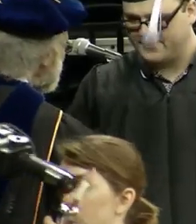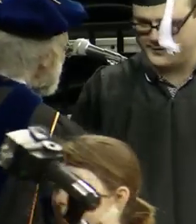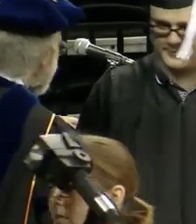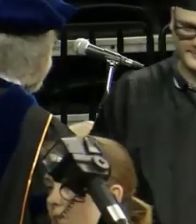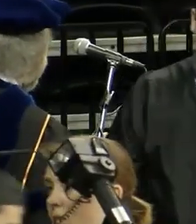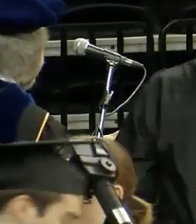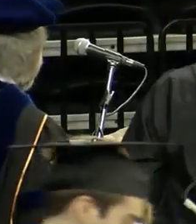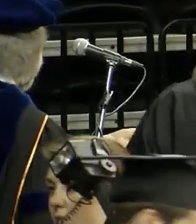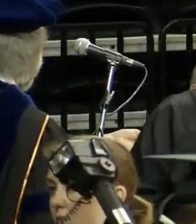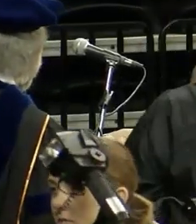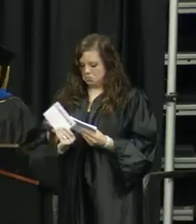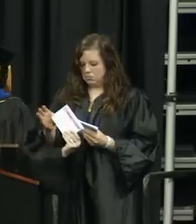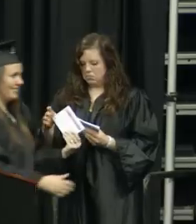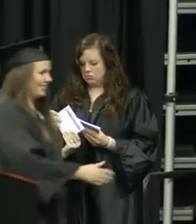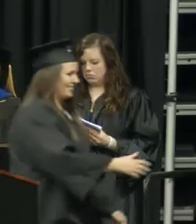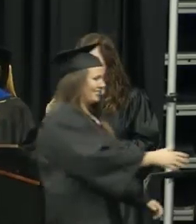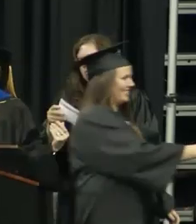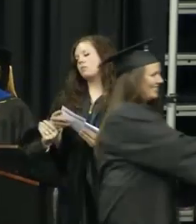Dakota Havengay.